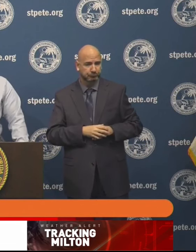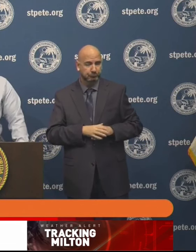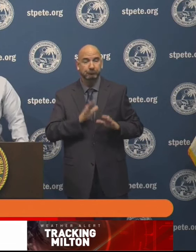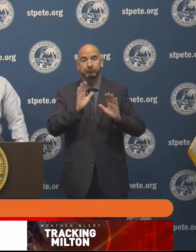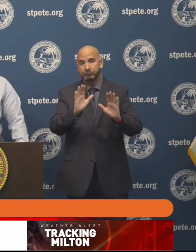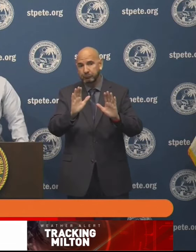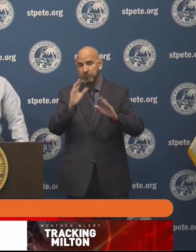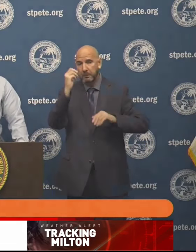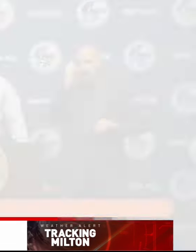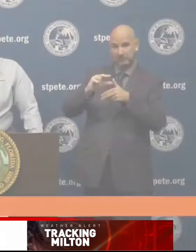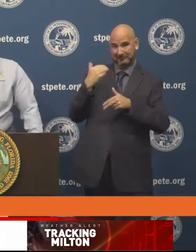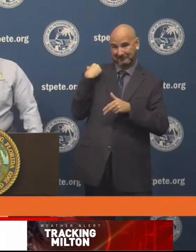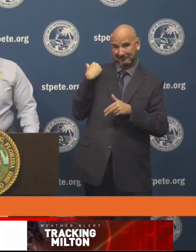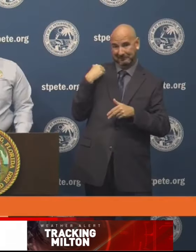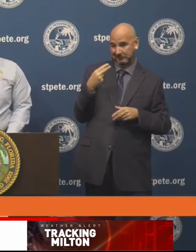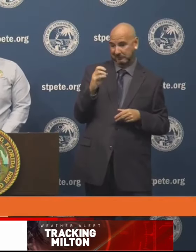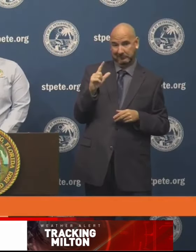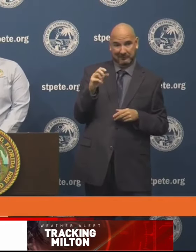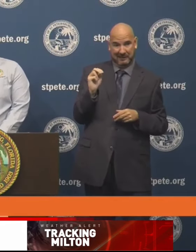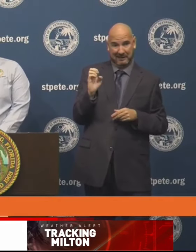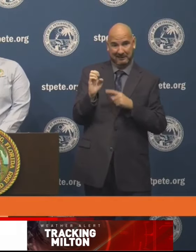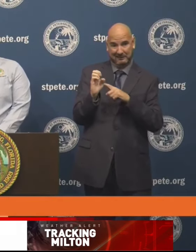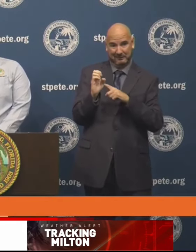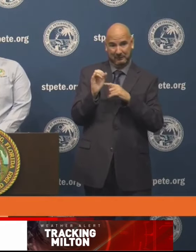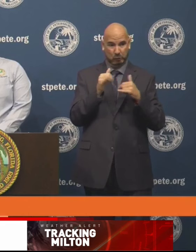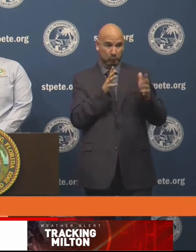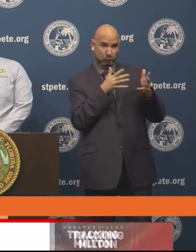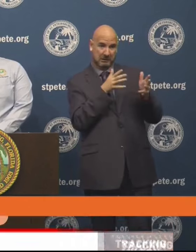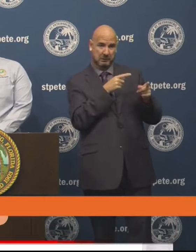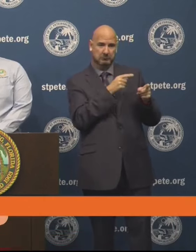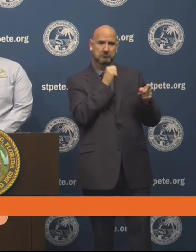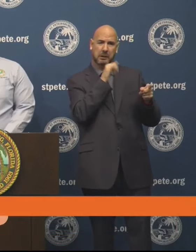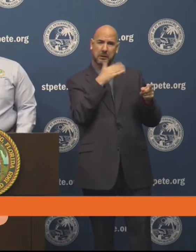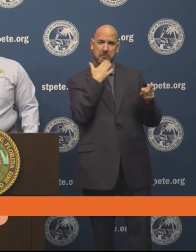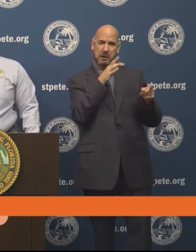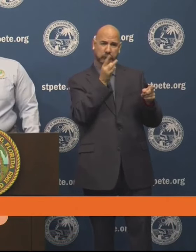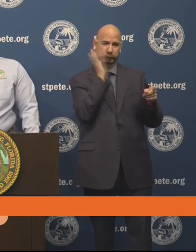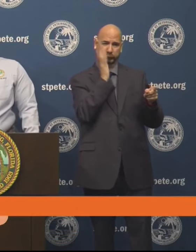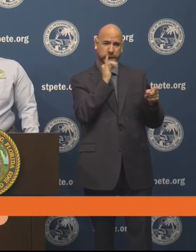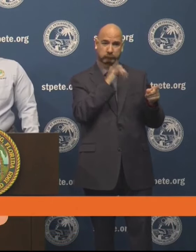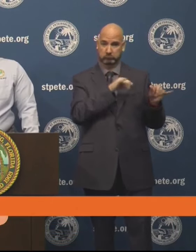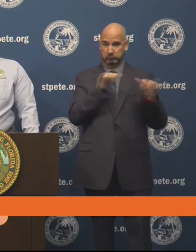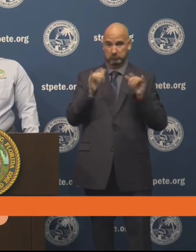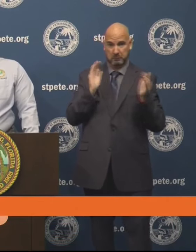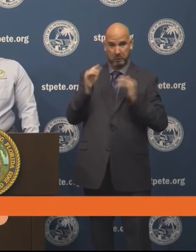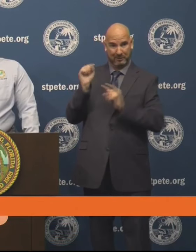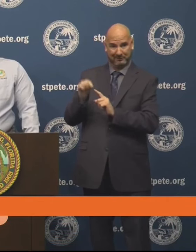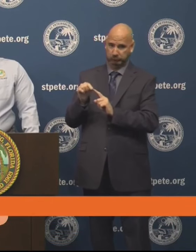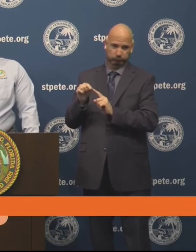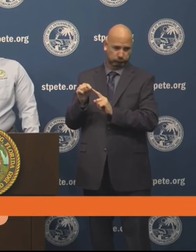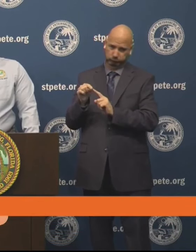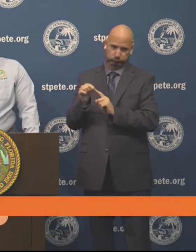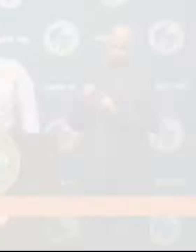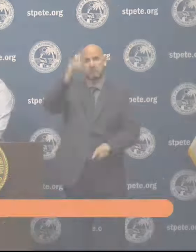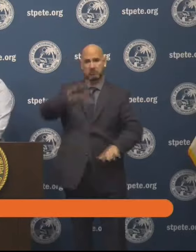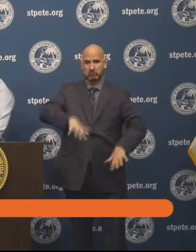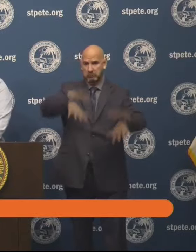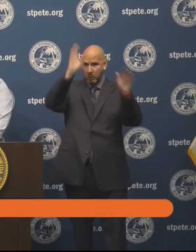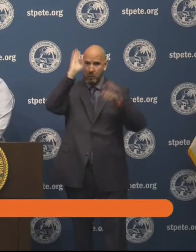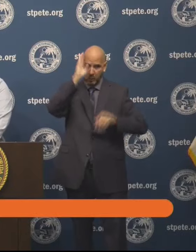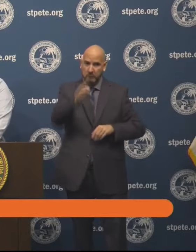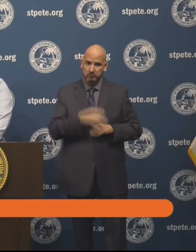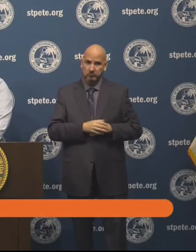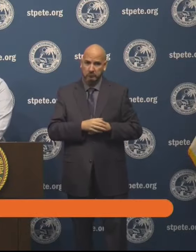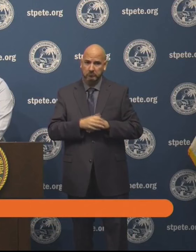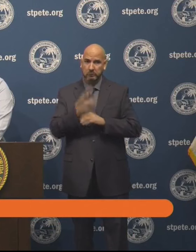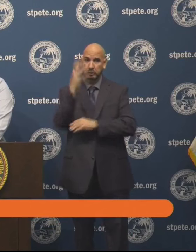with Hurricane Helene. We're also expecting to receive between 10 to 15 feet of storm surge, and it's